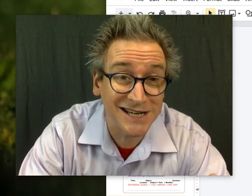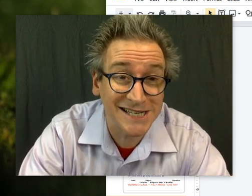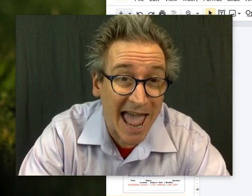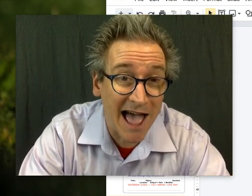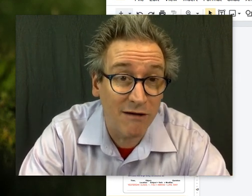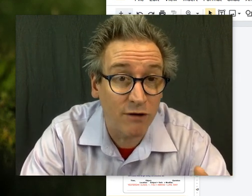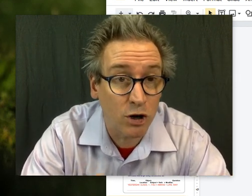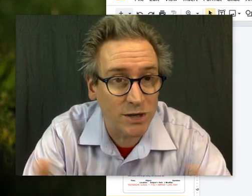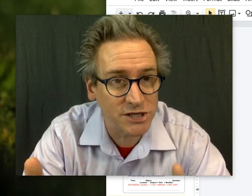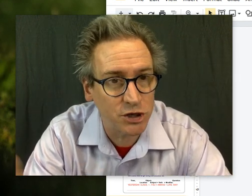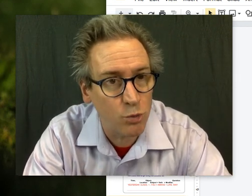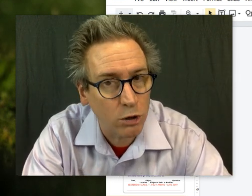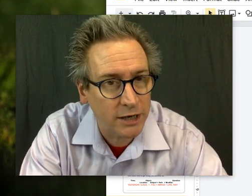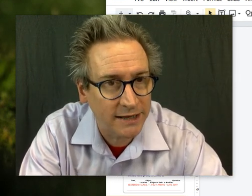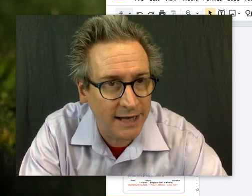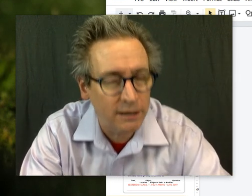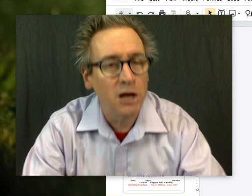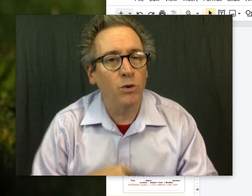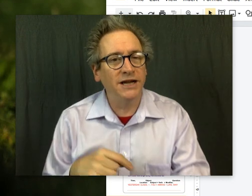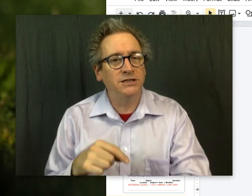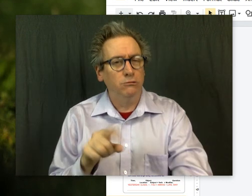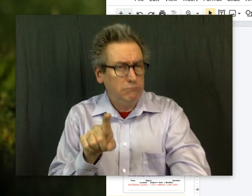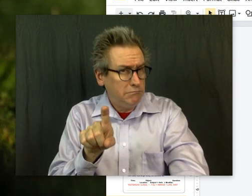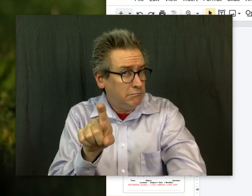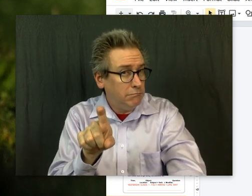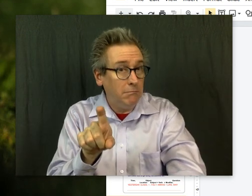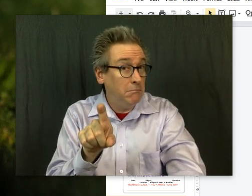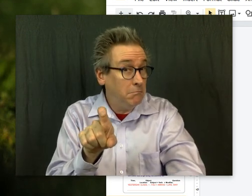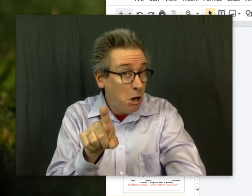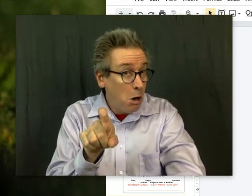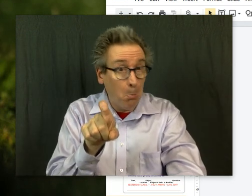question doesn't have a question word at the end. We might do